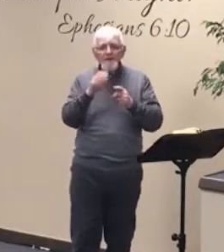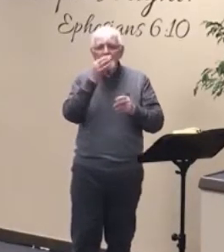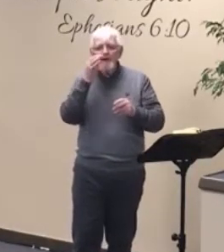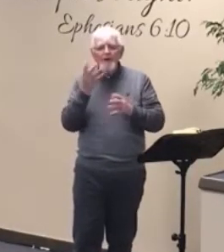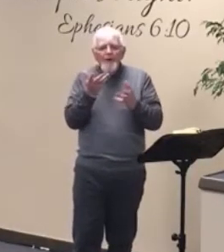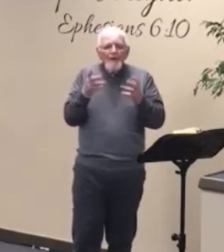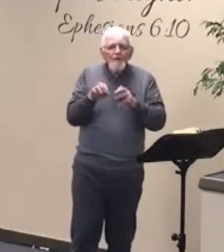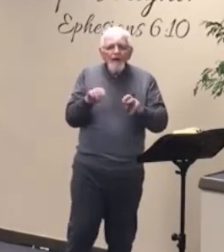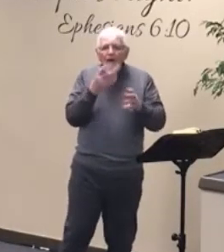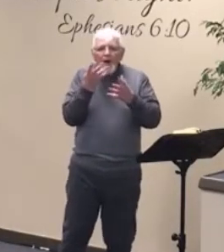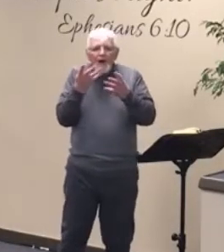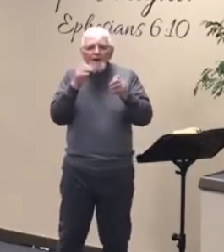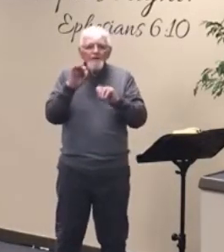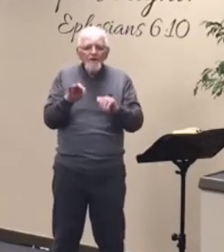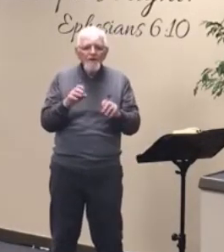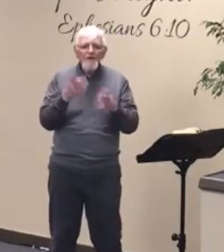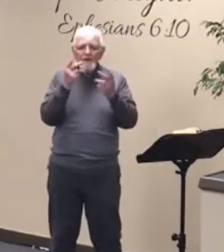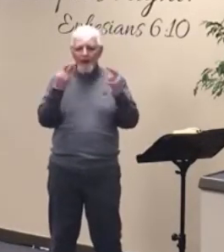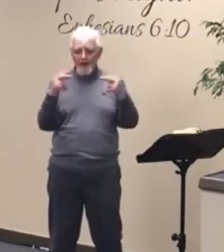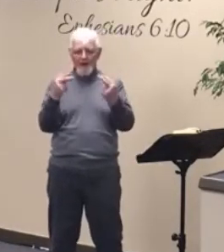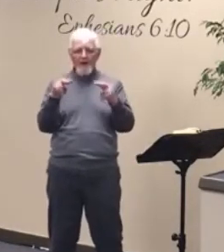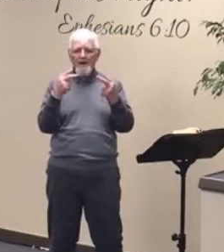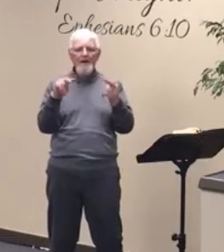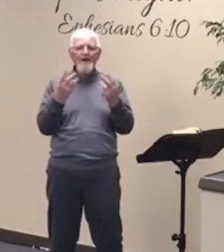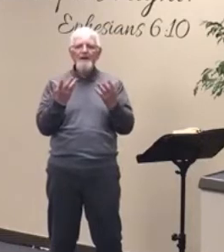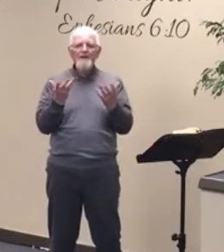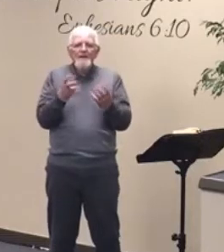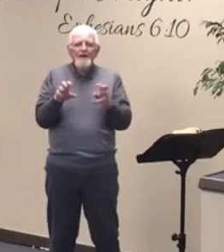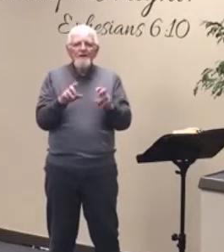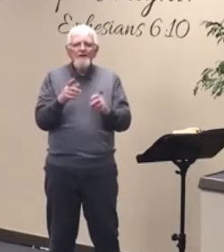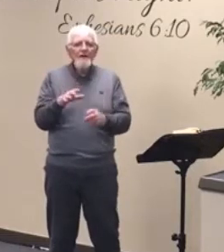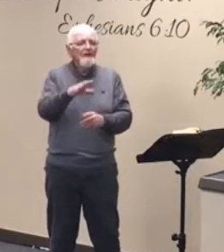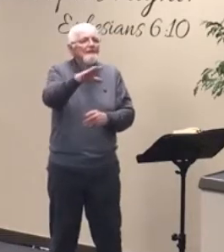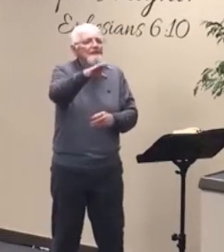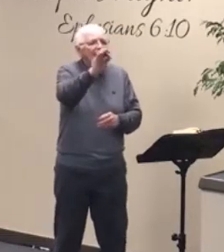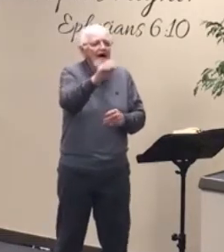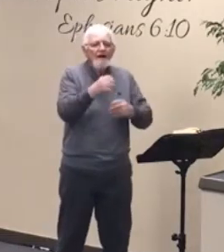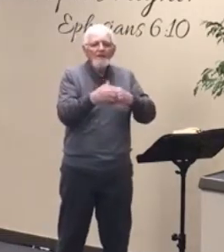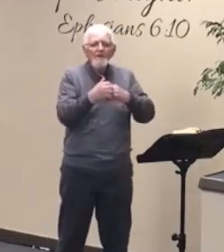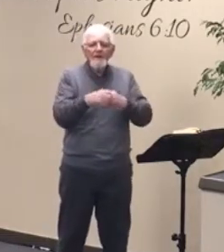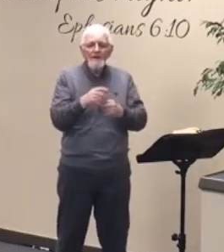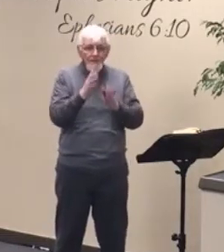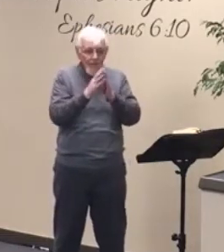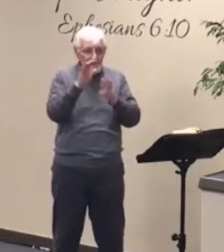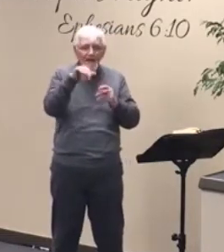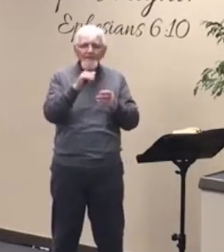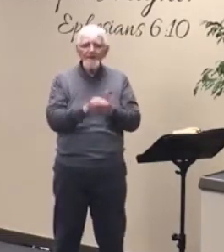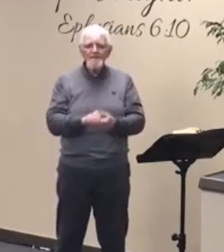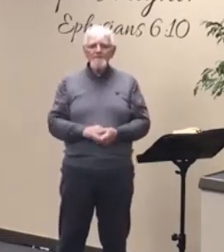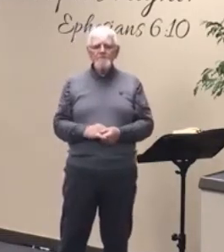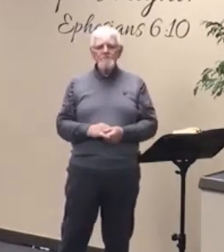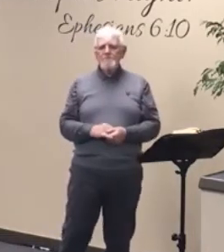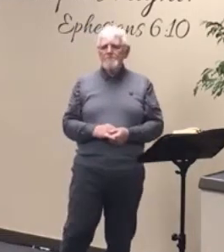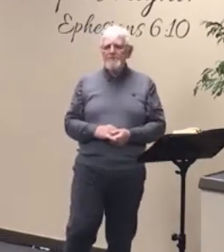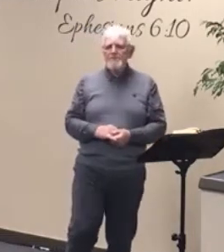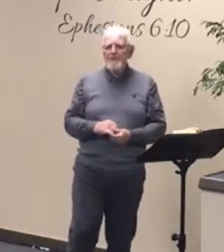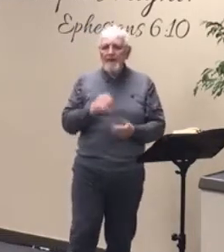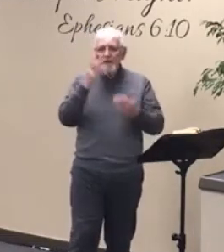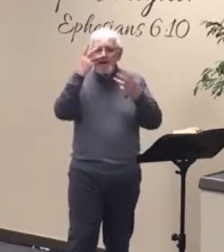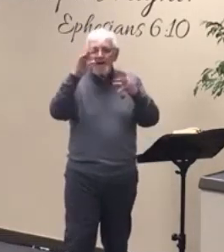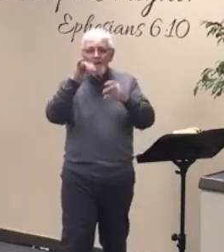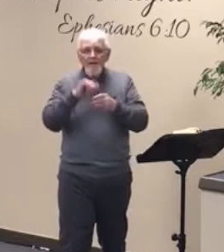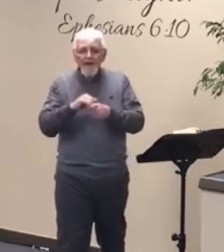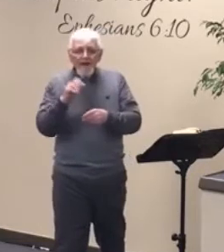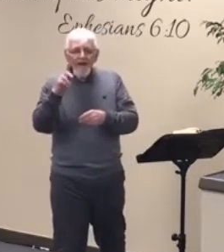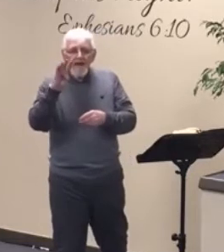do? What are we going to do? Why are you guys sitting around looking at each other? What are we going to do? Let's go find some bread. Did they pray about it? Didn't they know Abraham, Isaac had